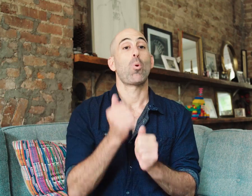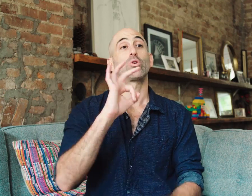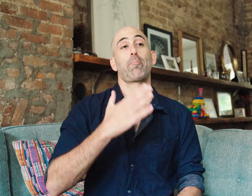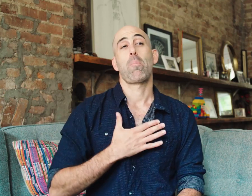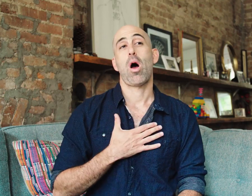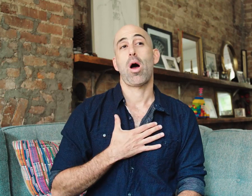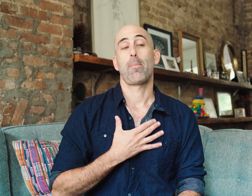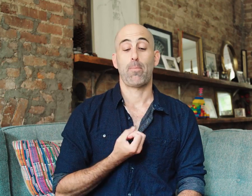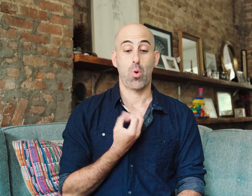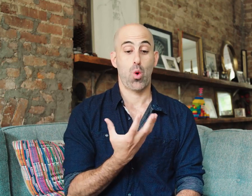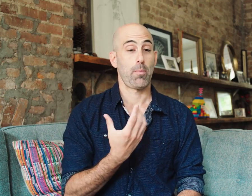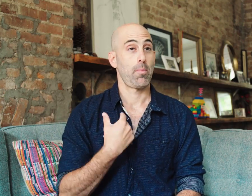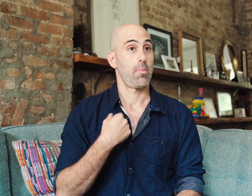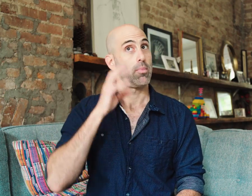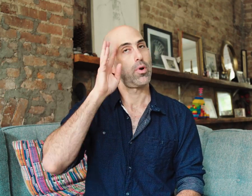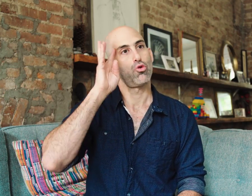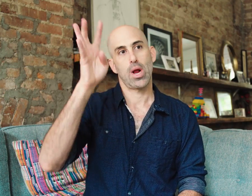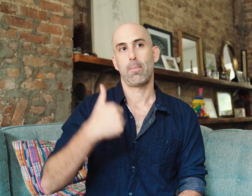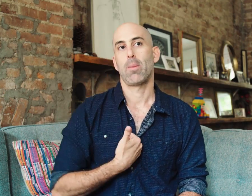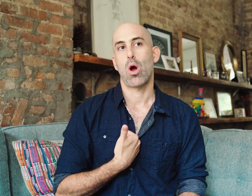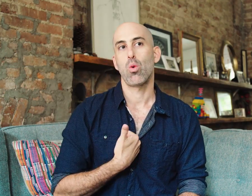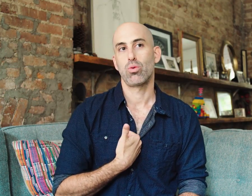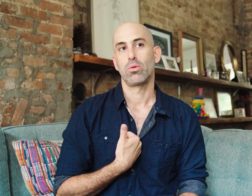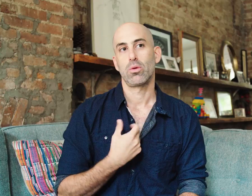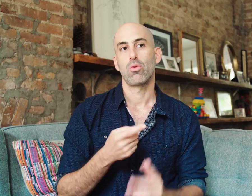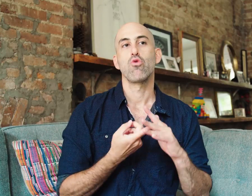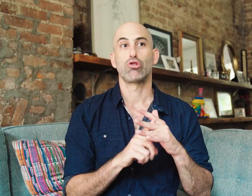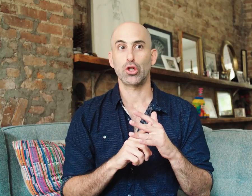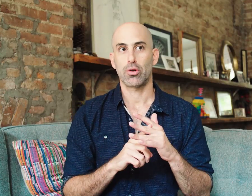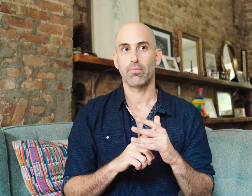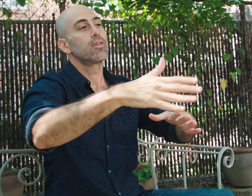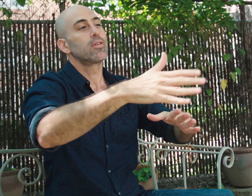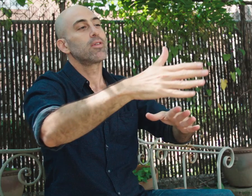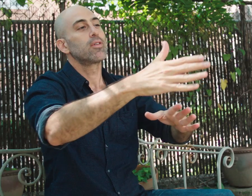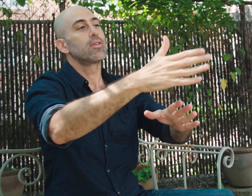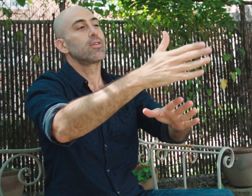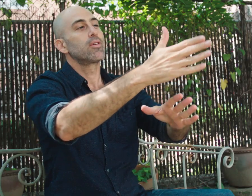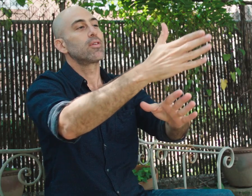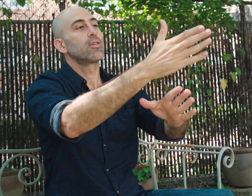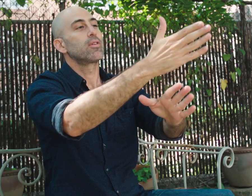Most of my work, most of my poems I've created on my own, in my original work. Spoken